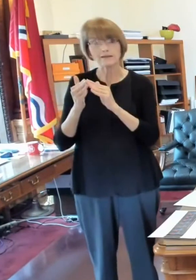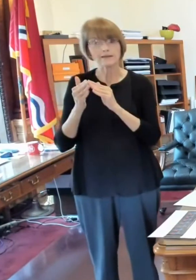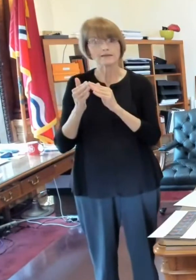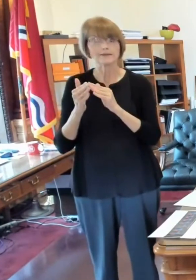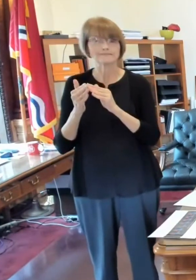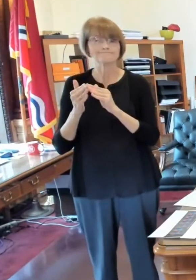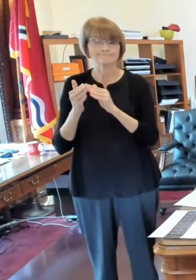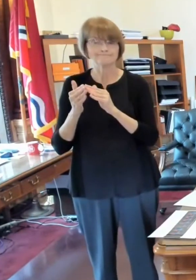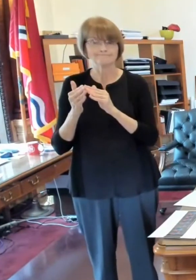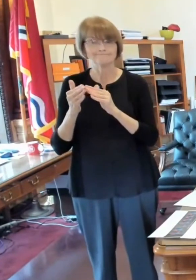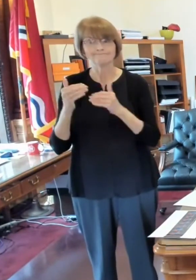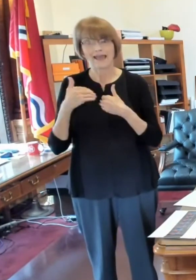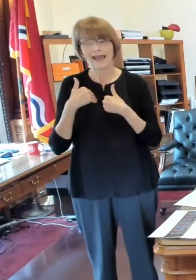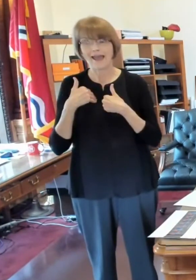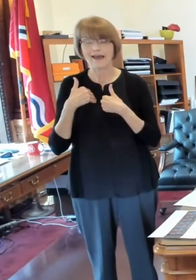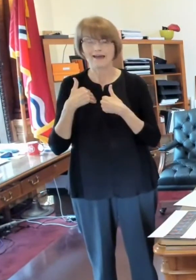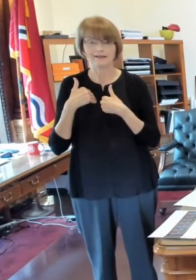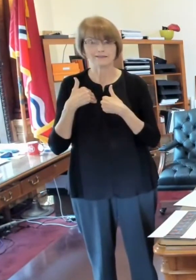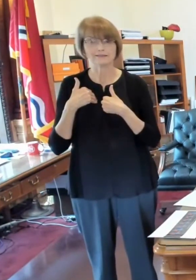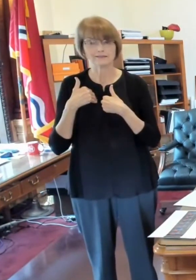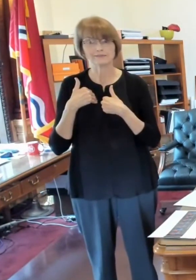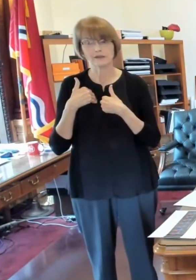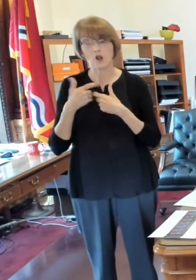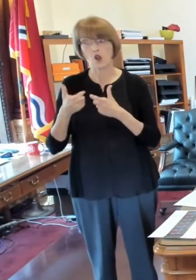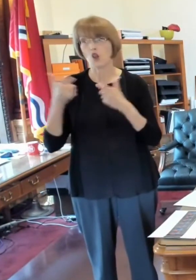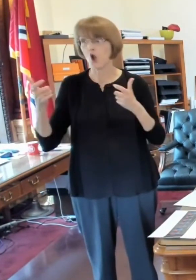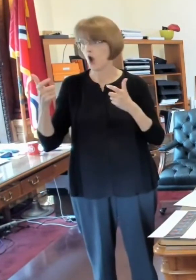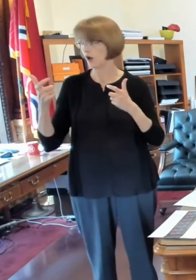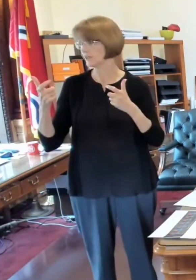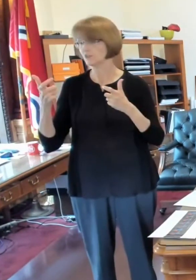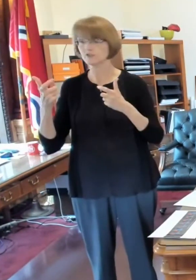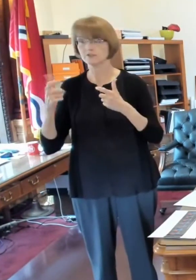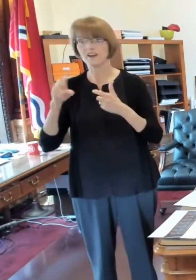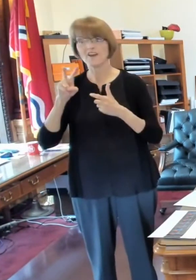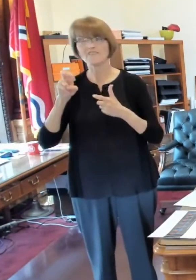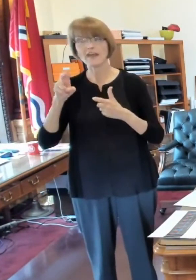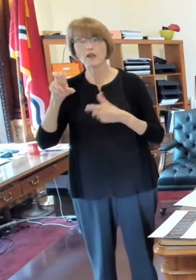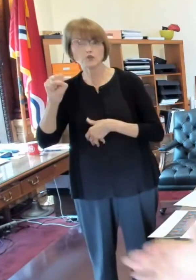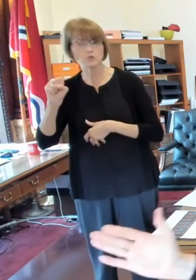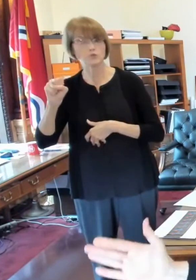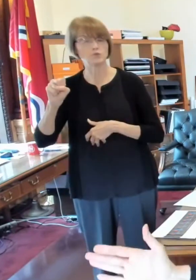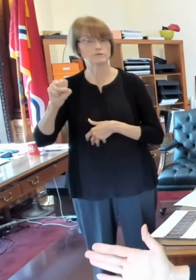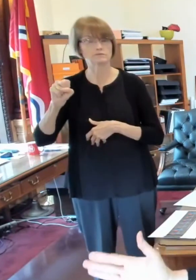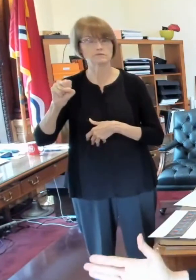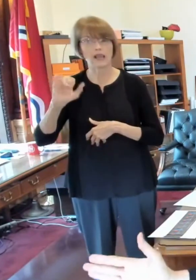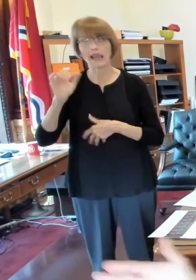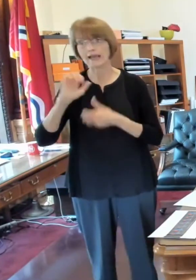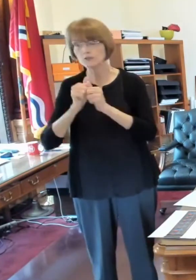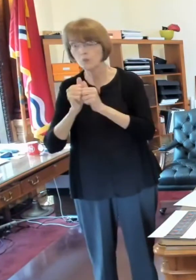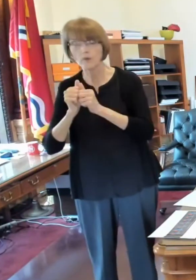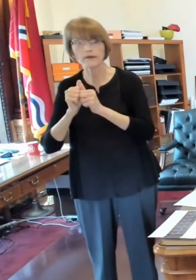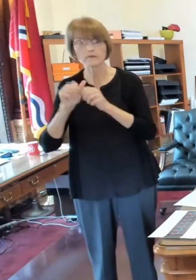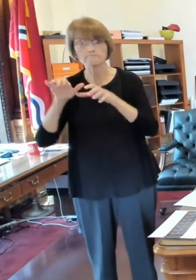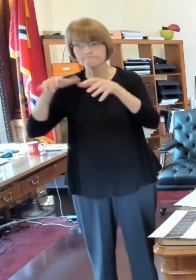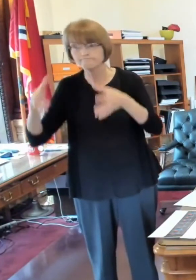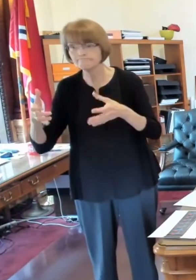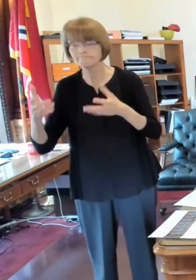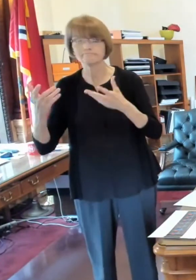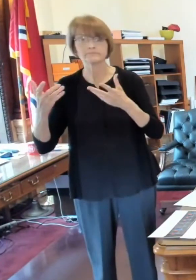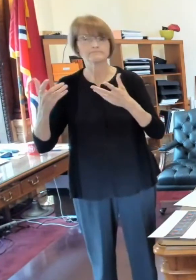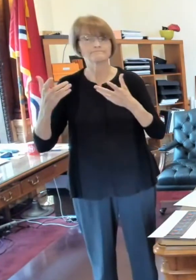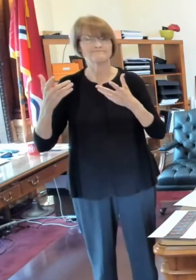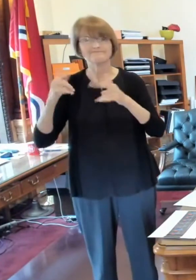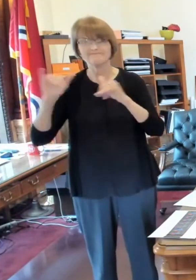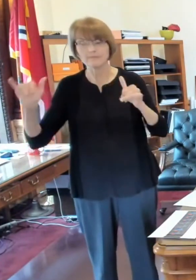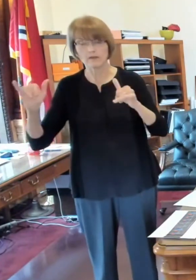I would say the majority of the large venues here in the city. and those venues are even larger. So, you